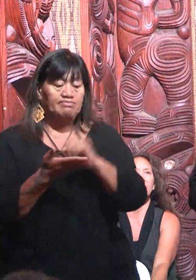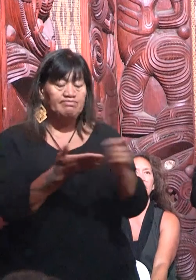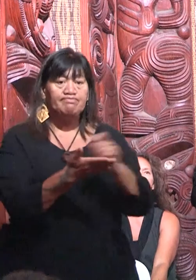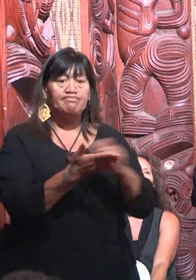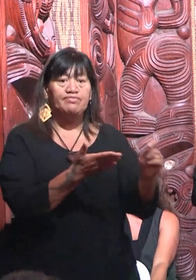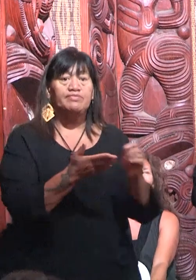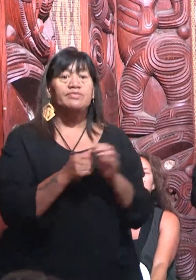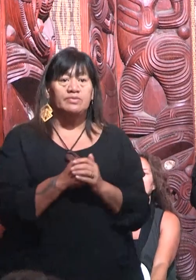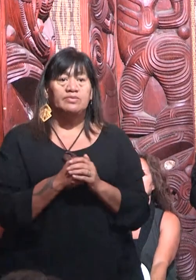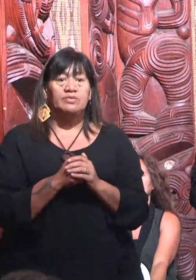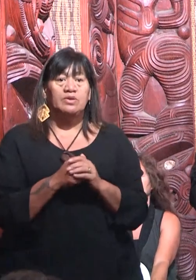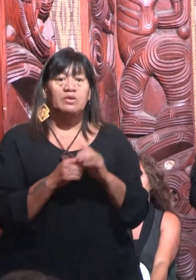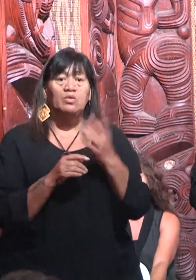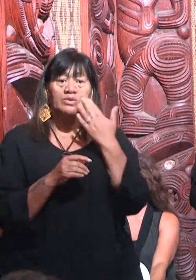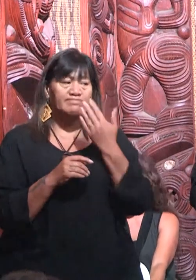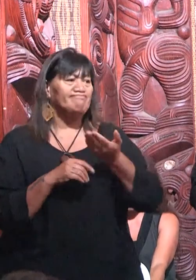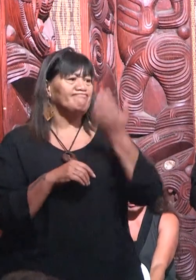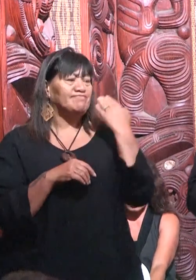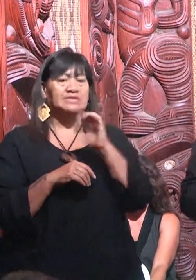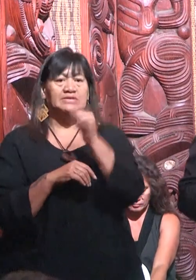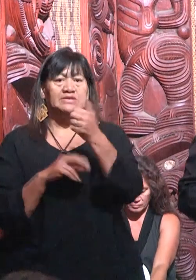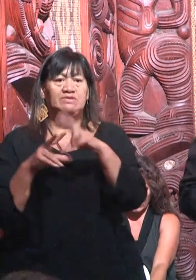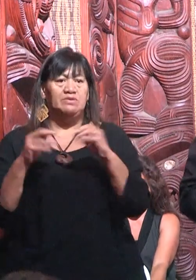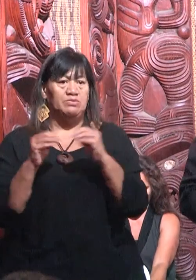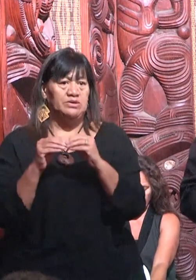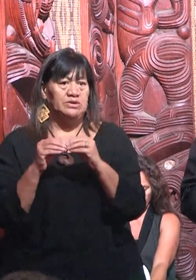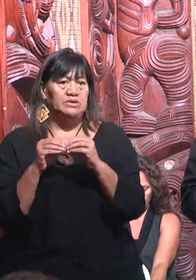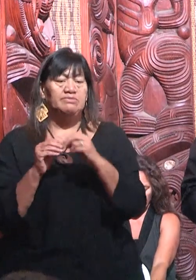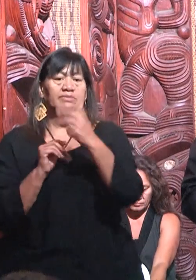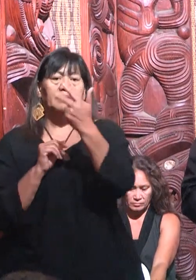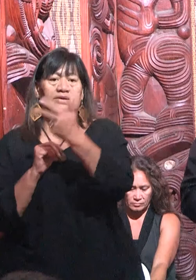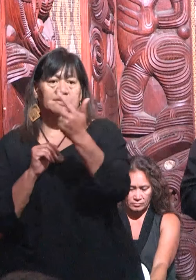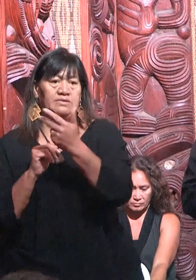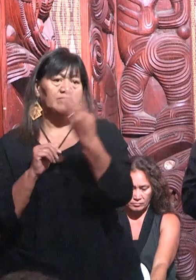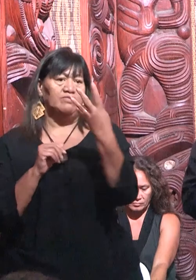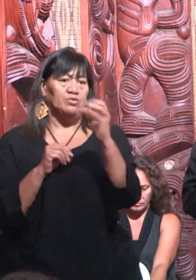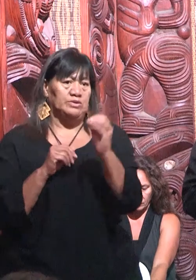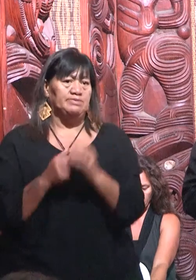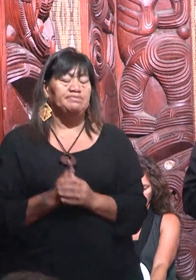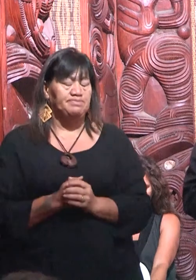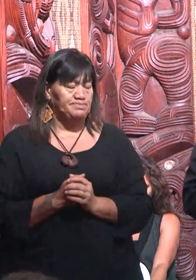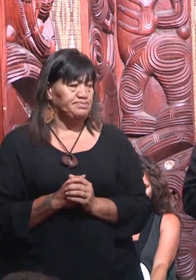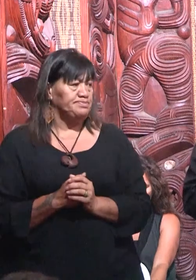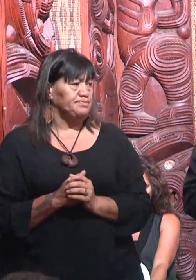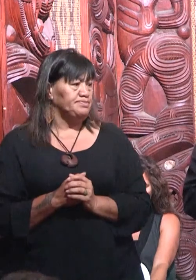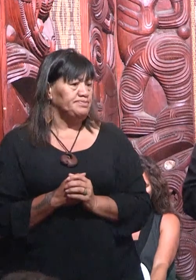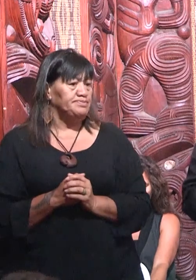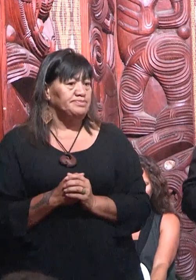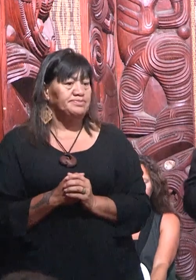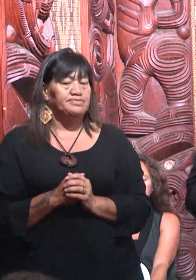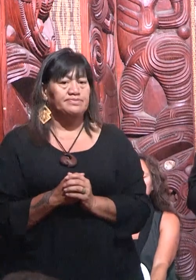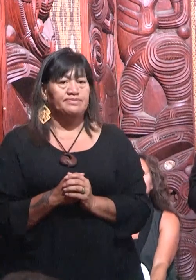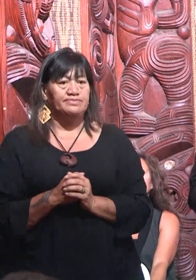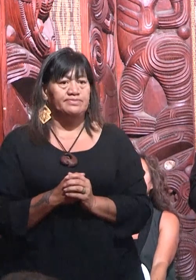te rau tau tuatahi I te ono pepuere ko tai mano iwarau whātikau.